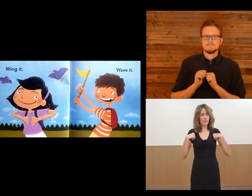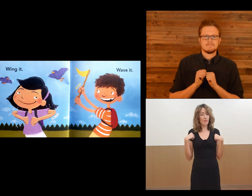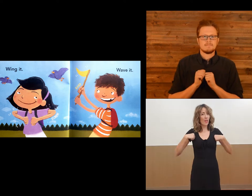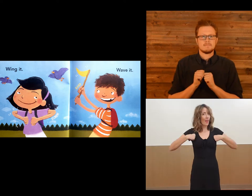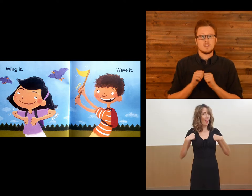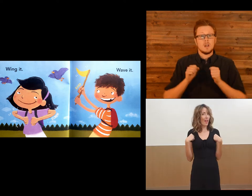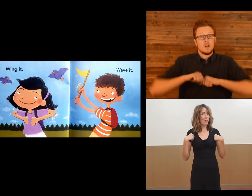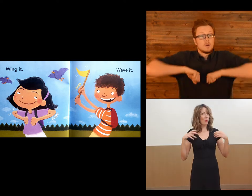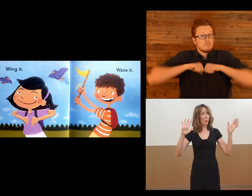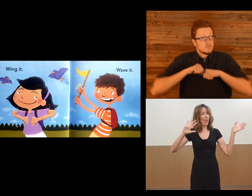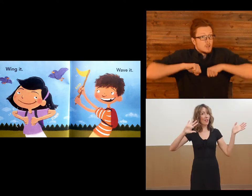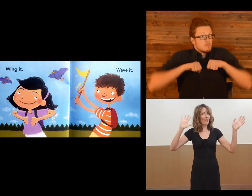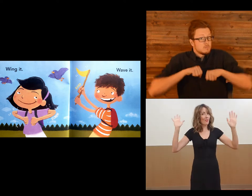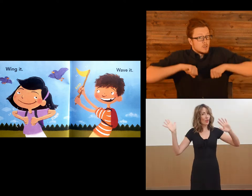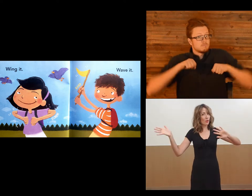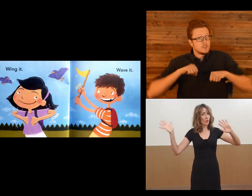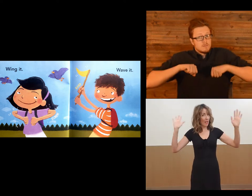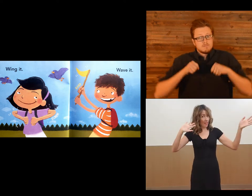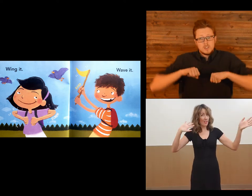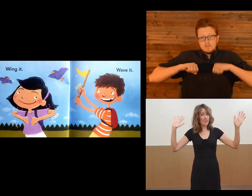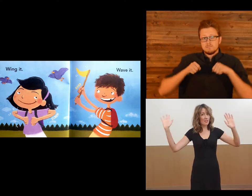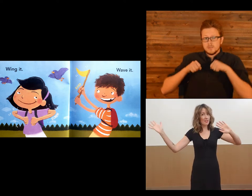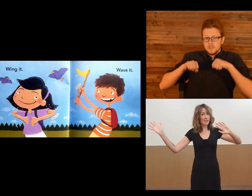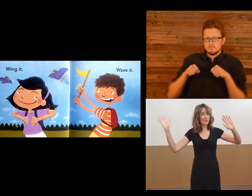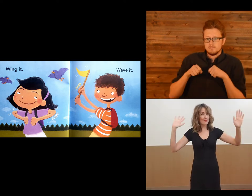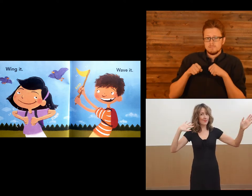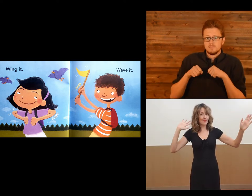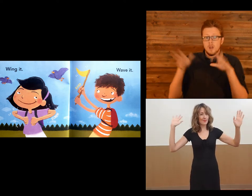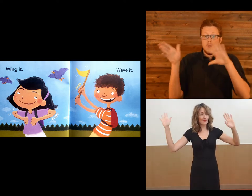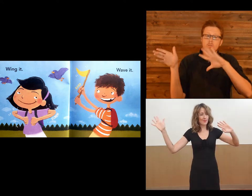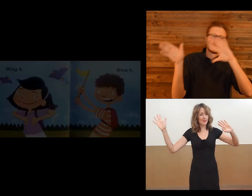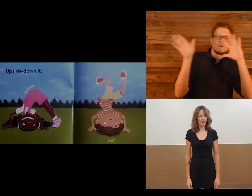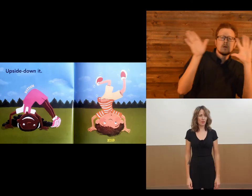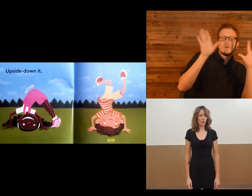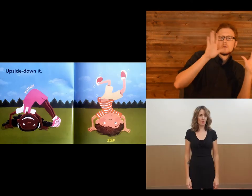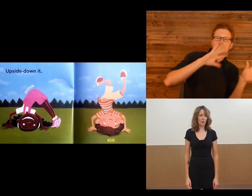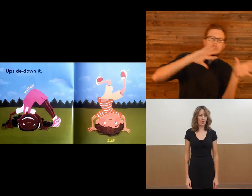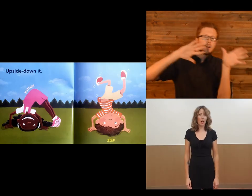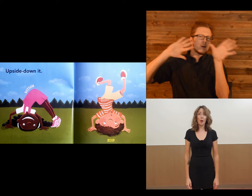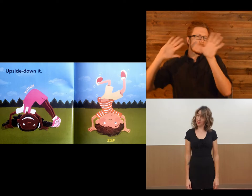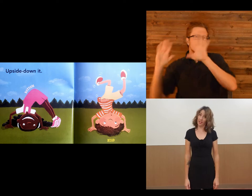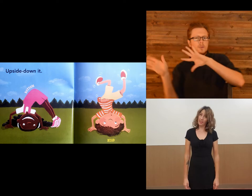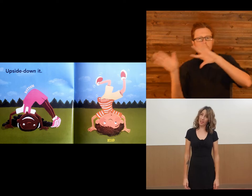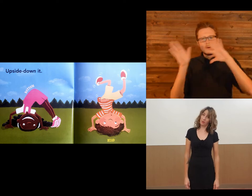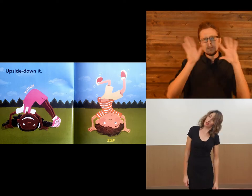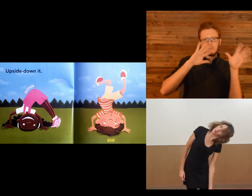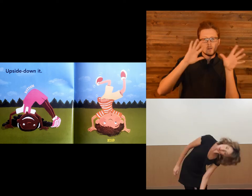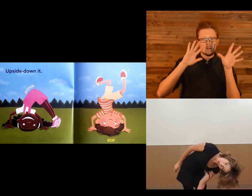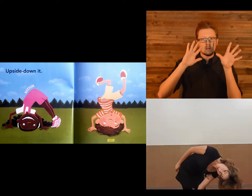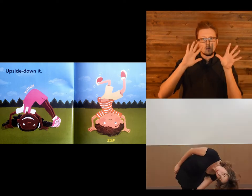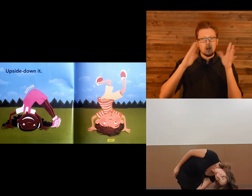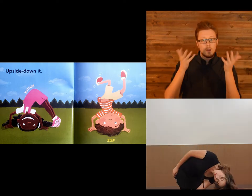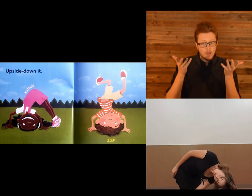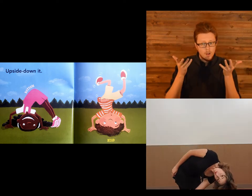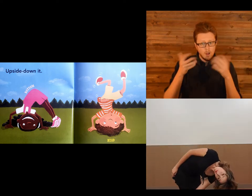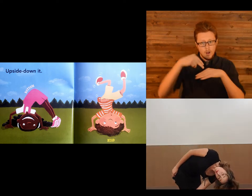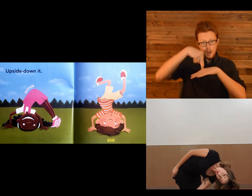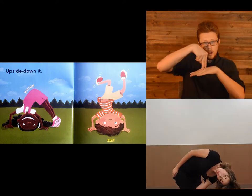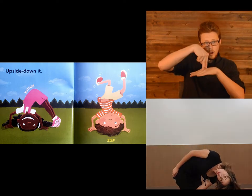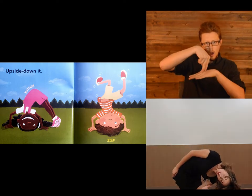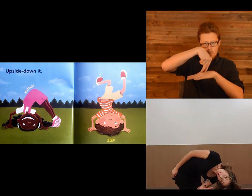elbows, and wave your hands. Can you upside down it?